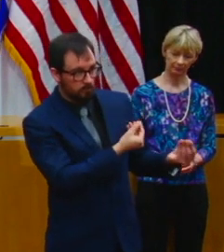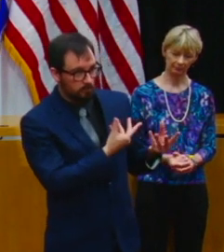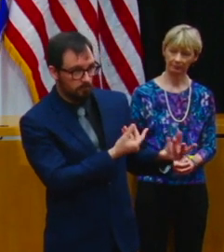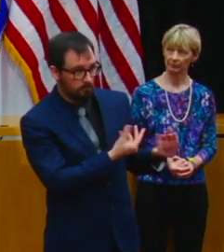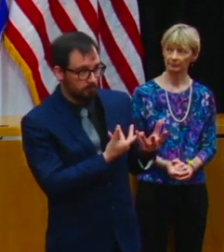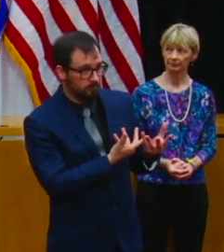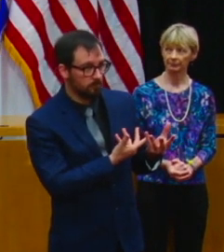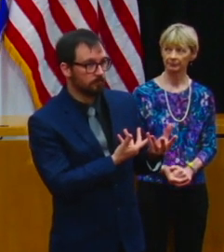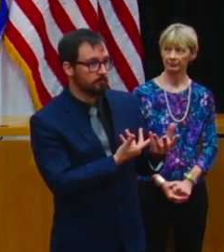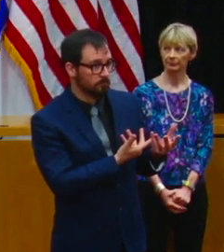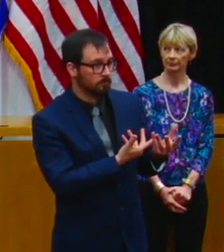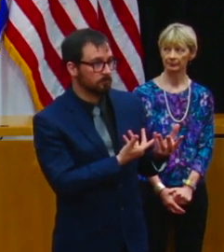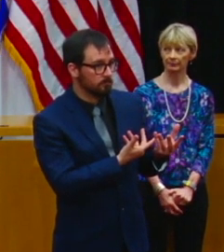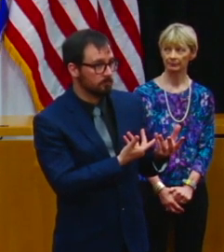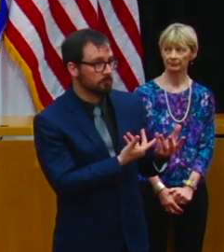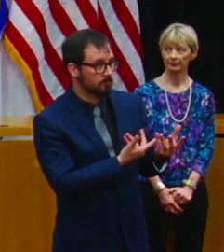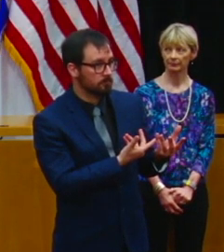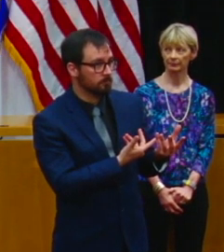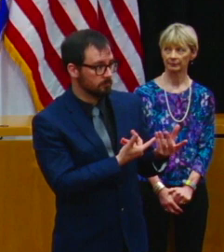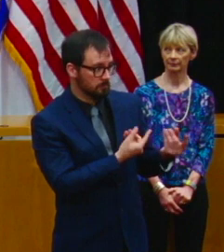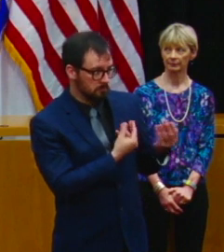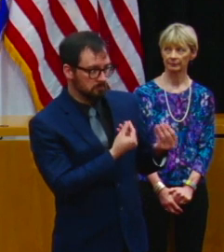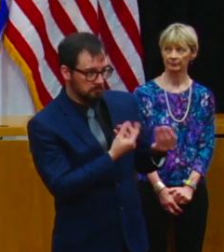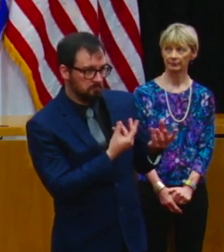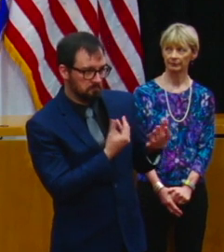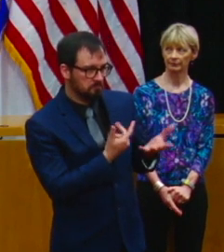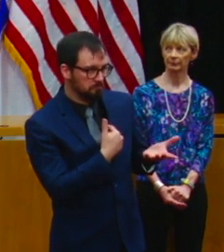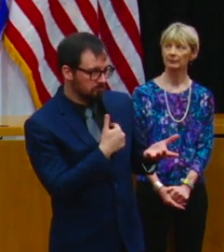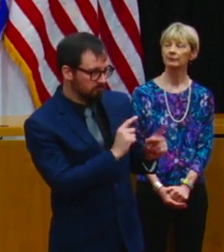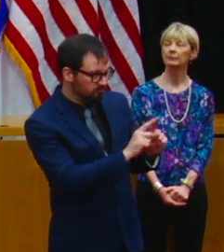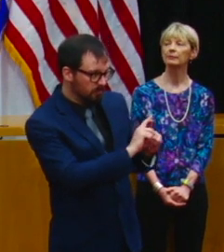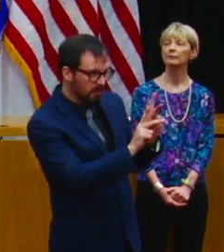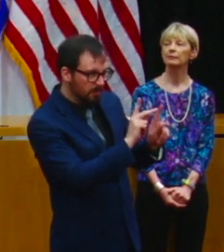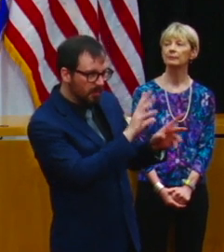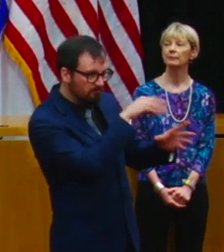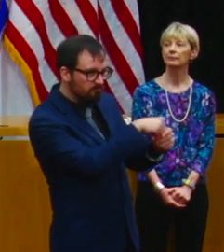Massachusetts, is that,